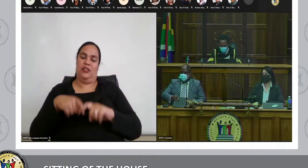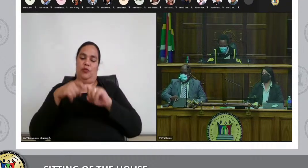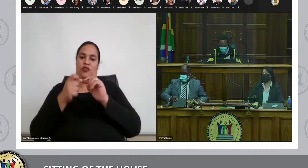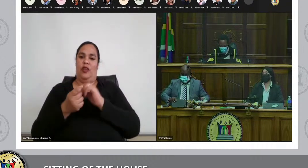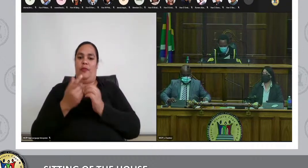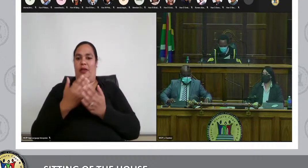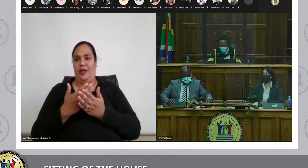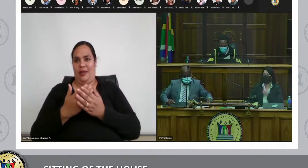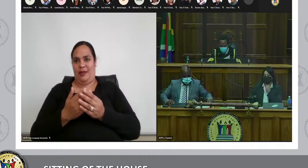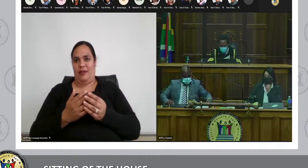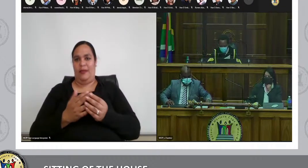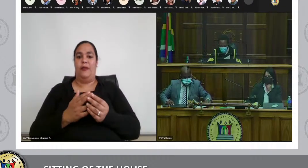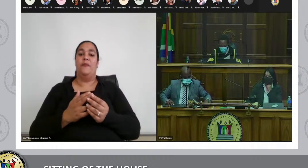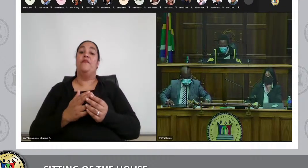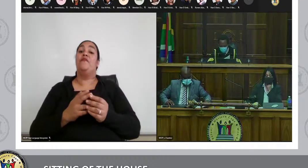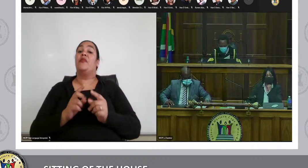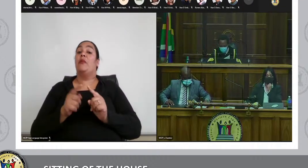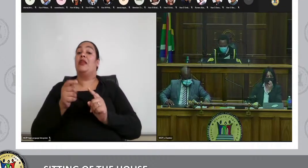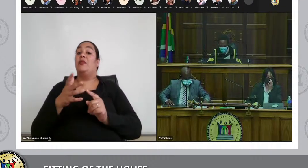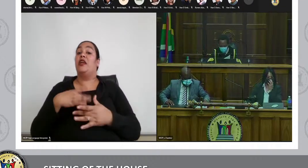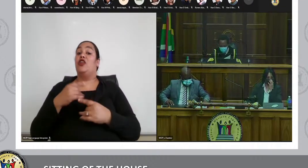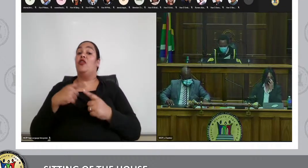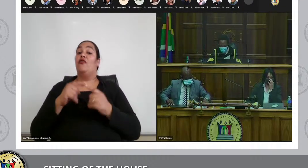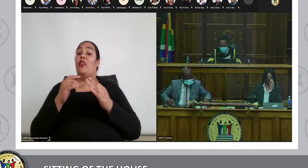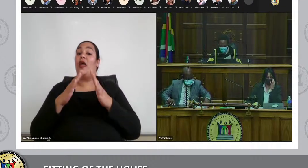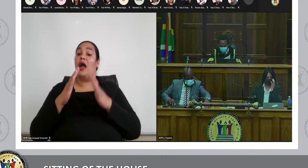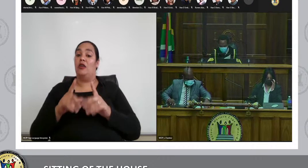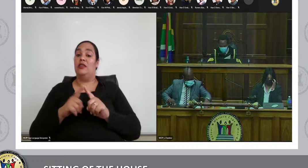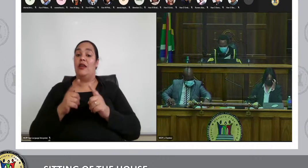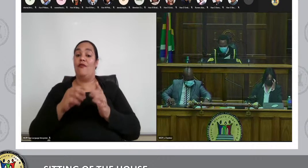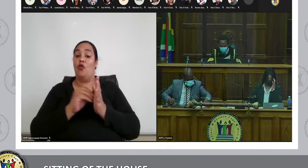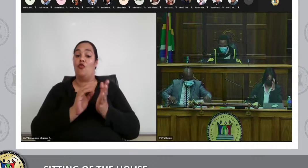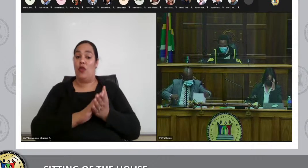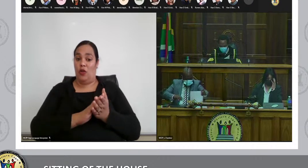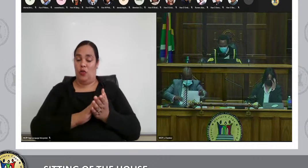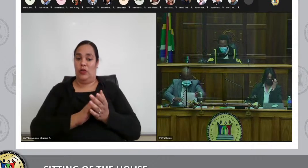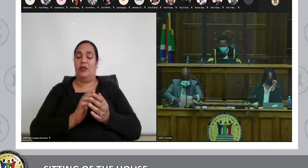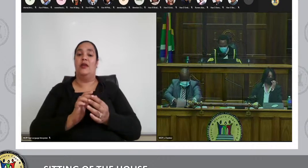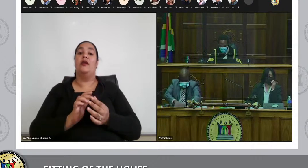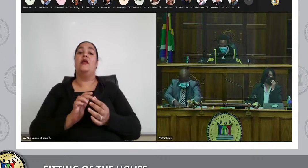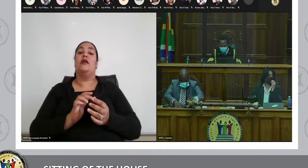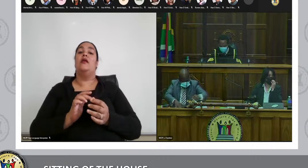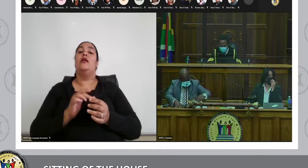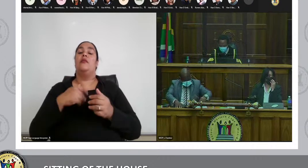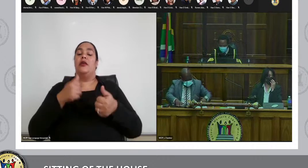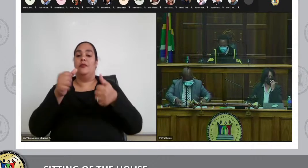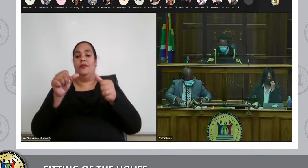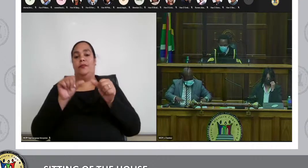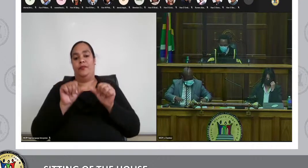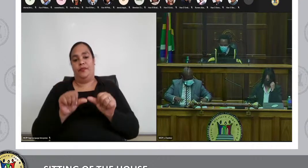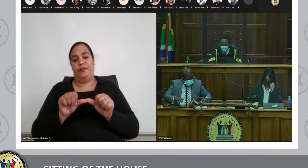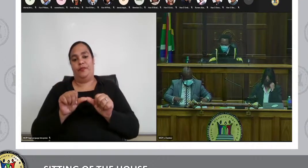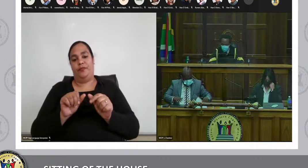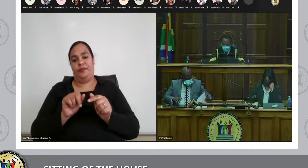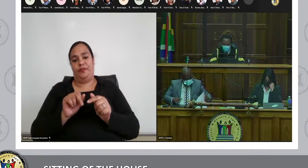take place. Now, Speaker, in the interest of the House and for the record, let me move on to